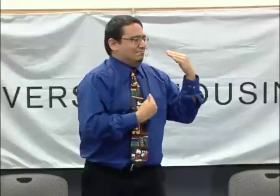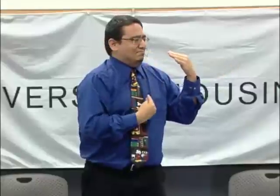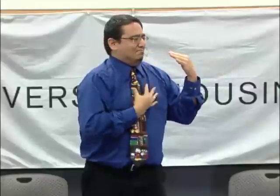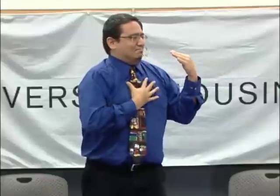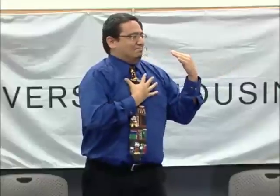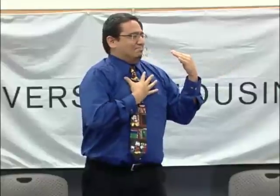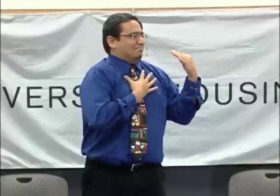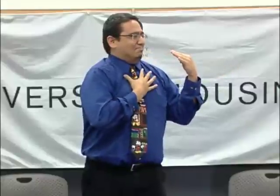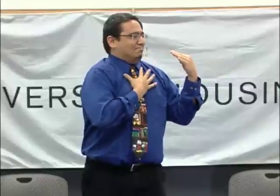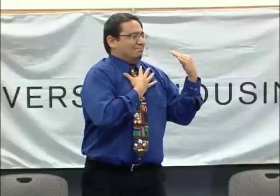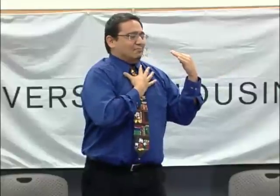watching